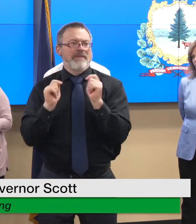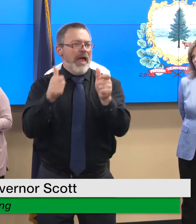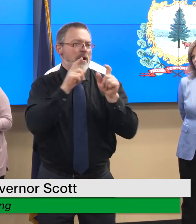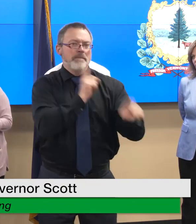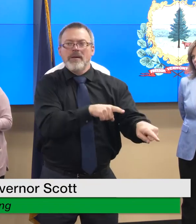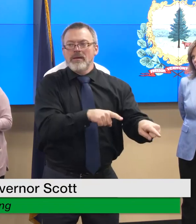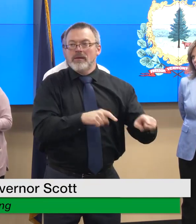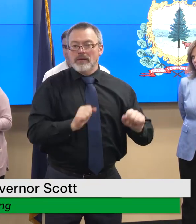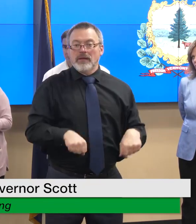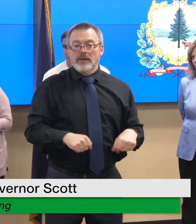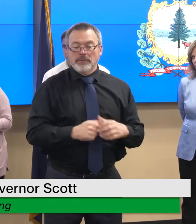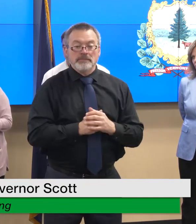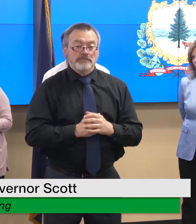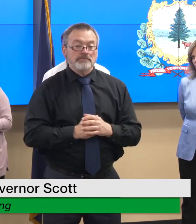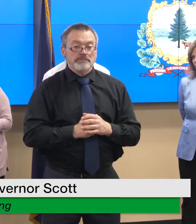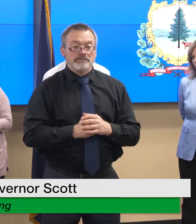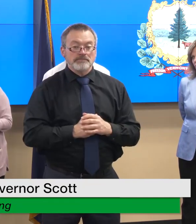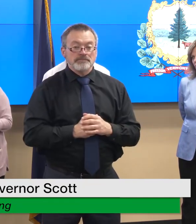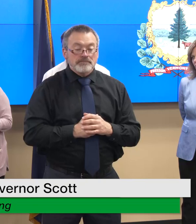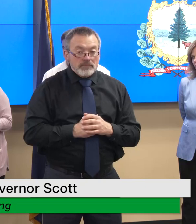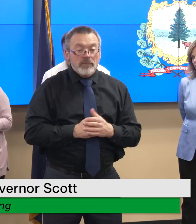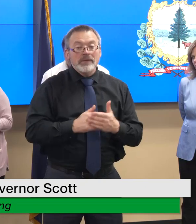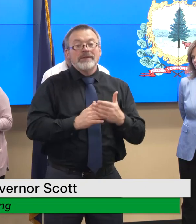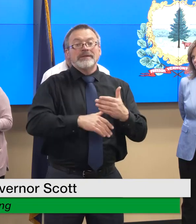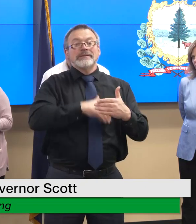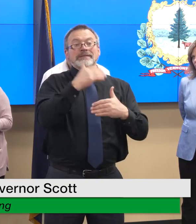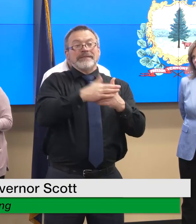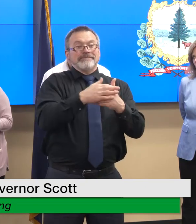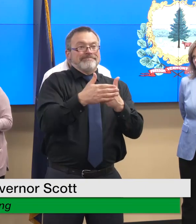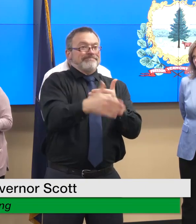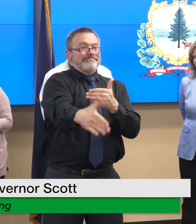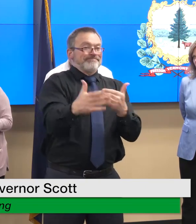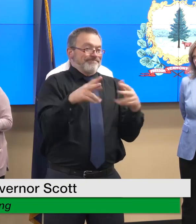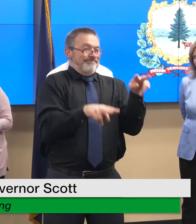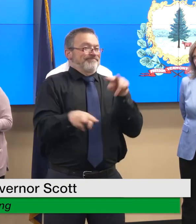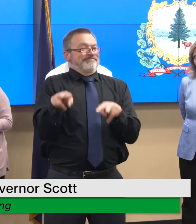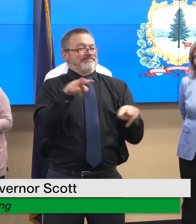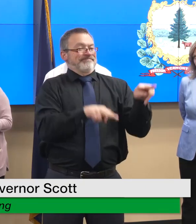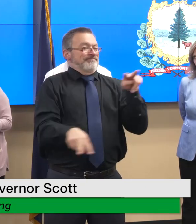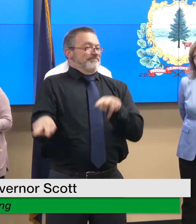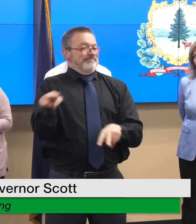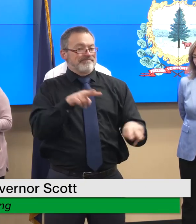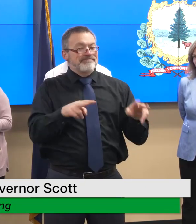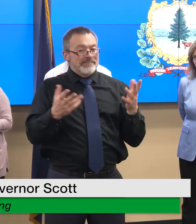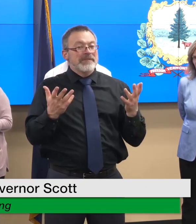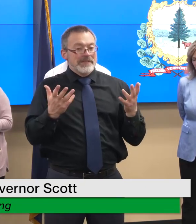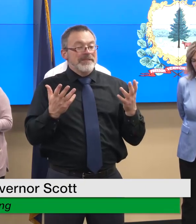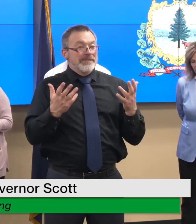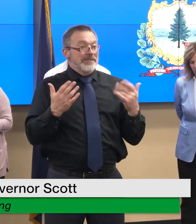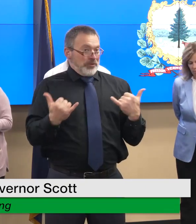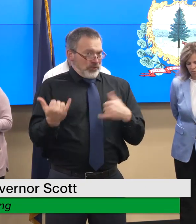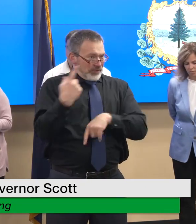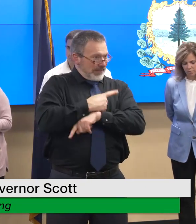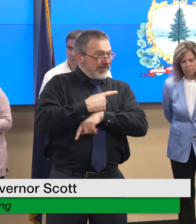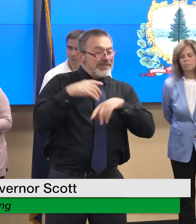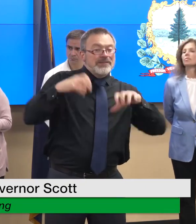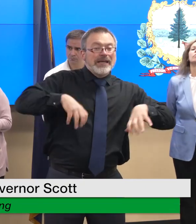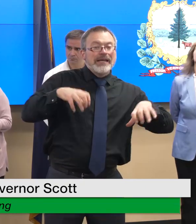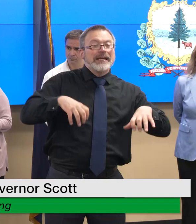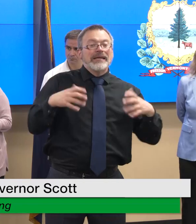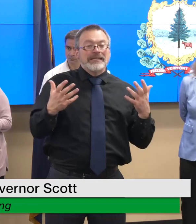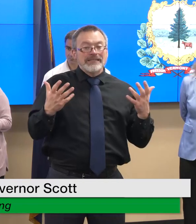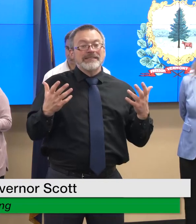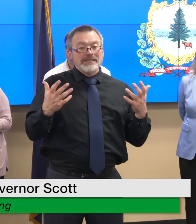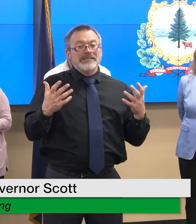Let's talk about what might be next. The weather today. We expect to see widespread,